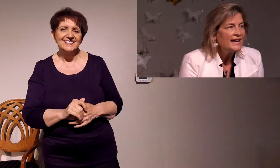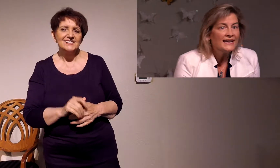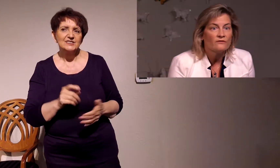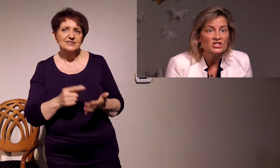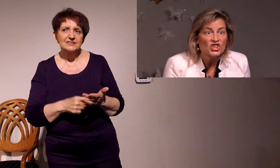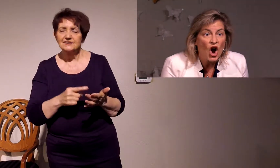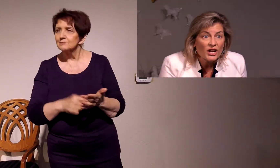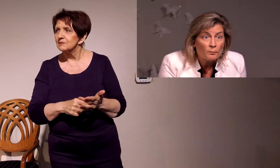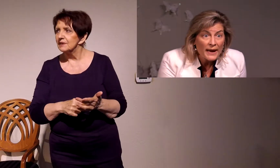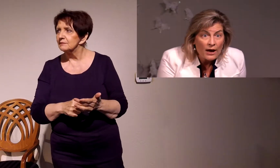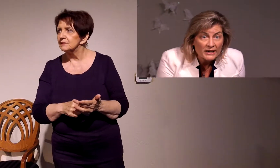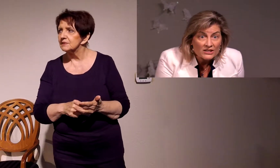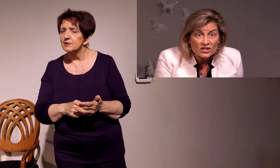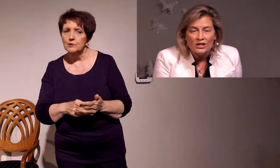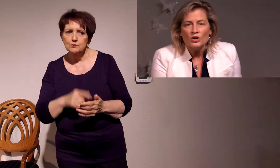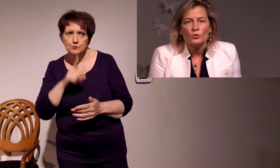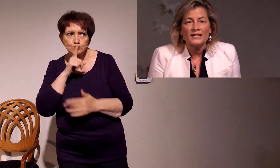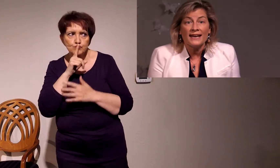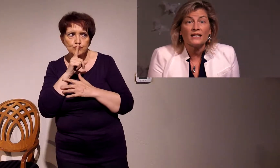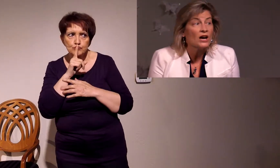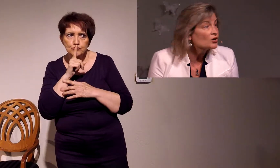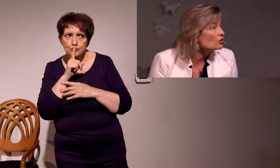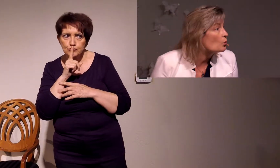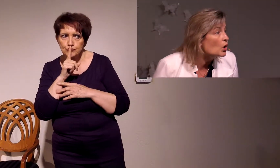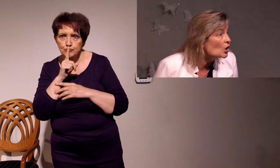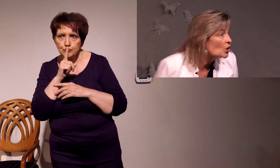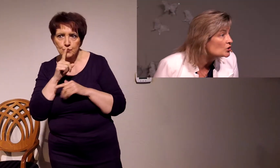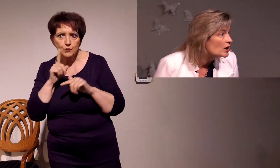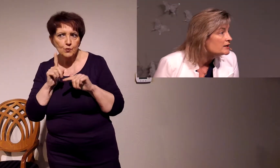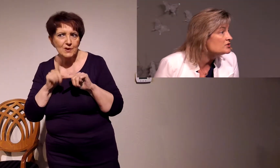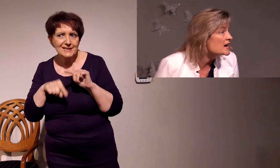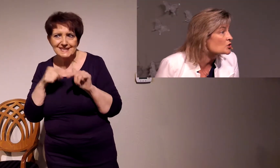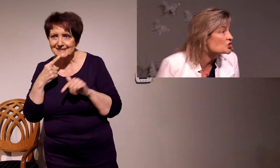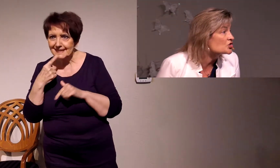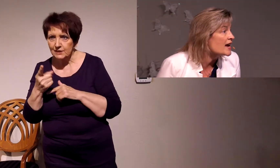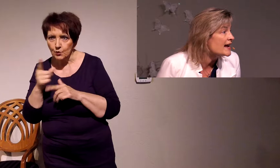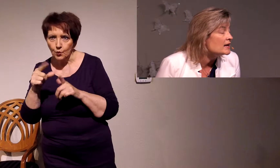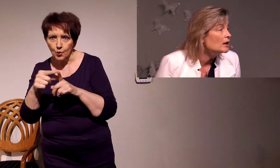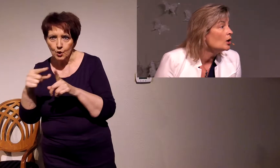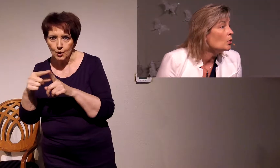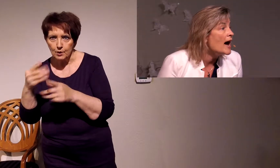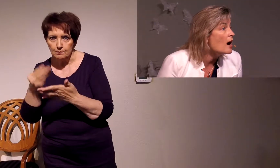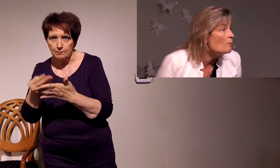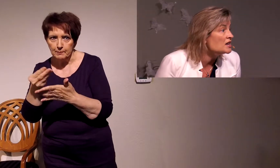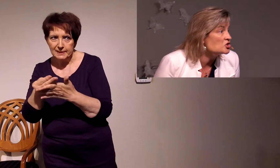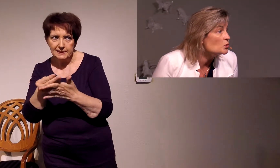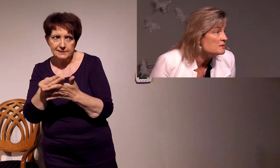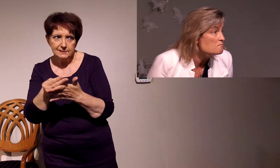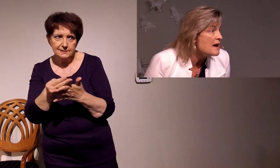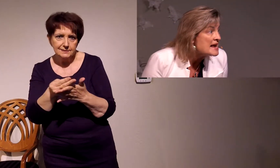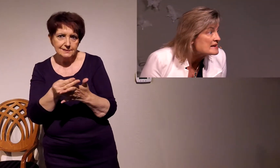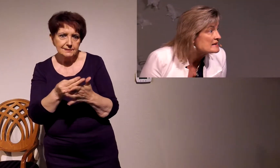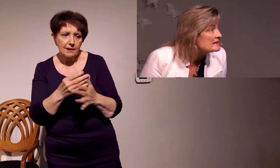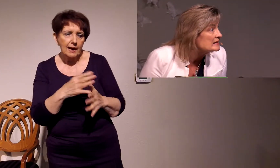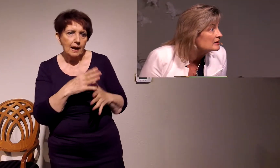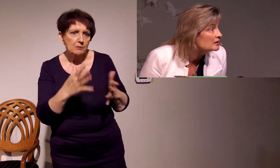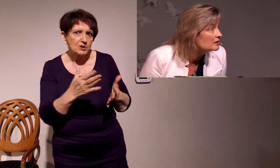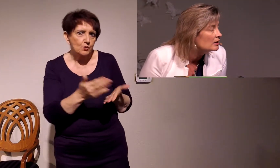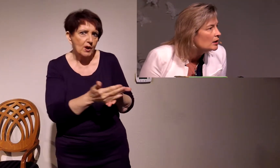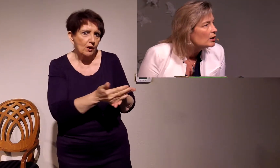Sometimes we can't even talk about it. We can't utter the word, dare say how much we